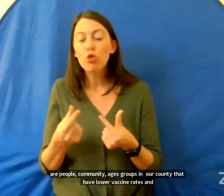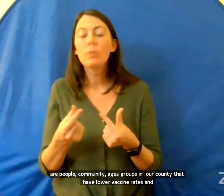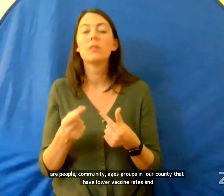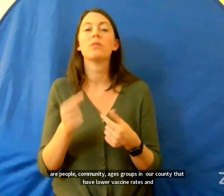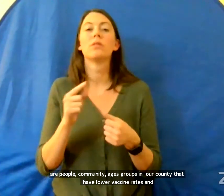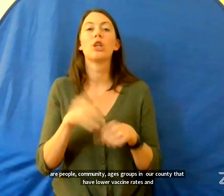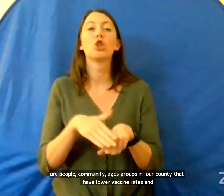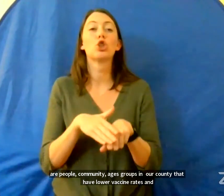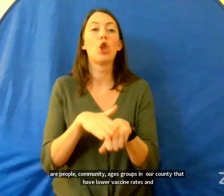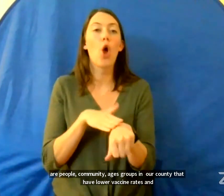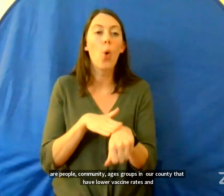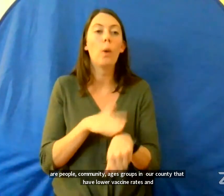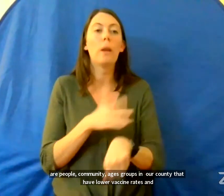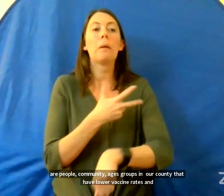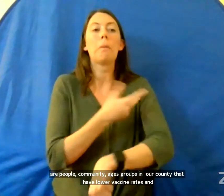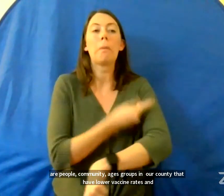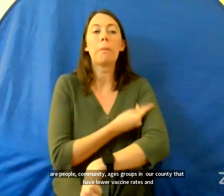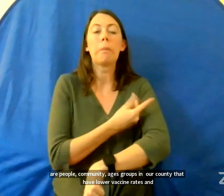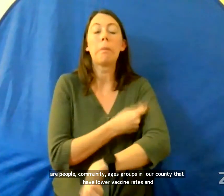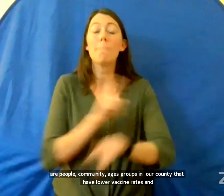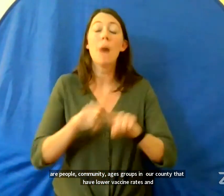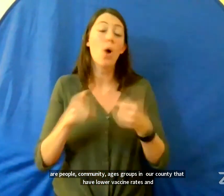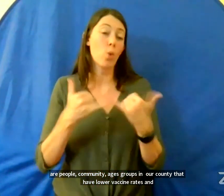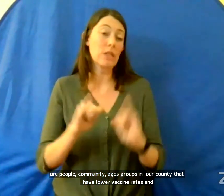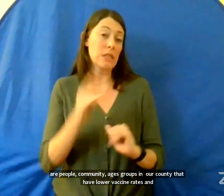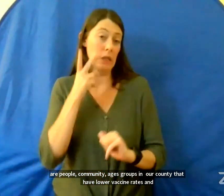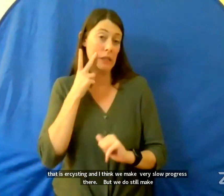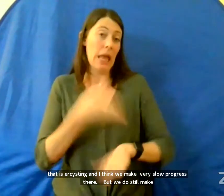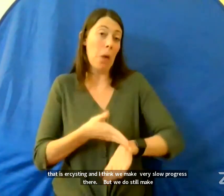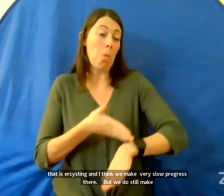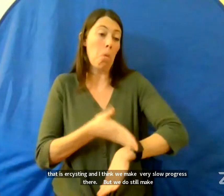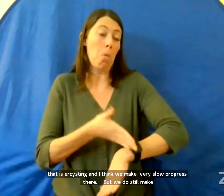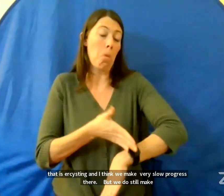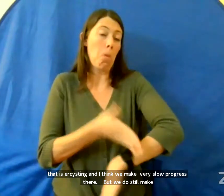progress there, but we do still make progress.